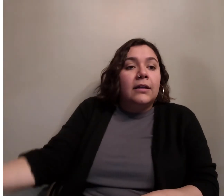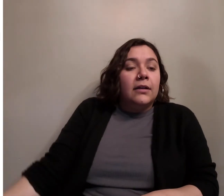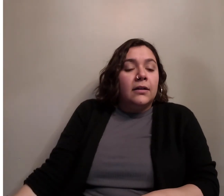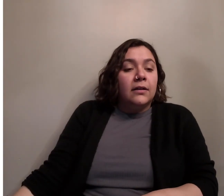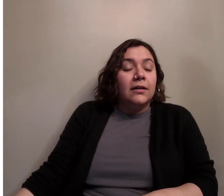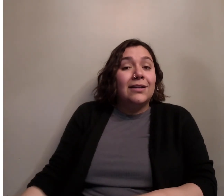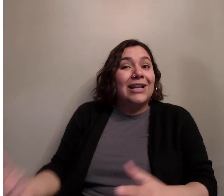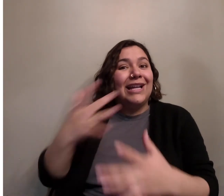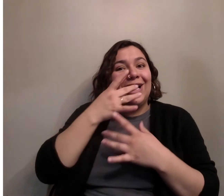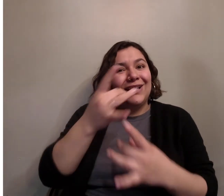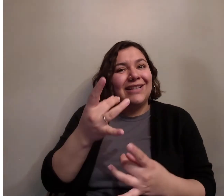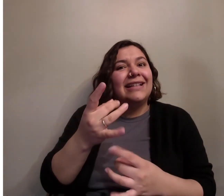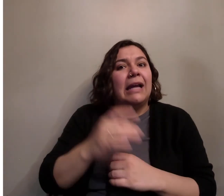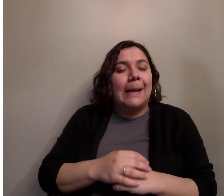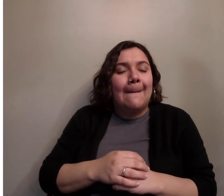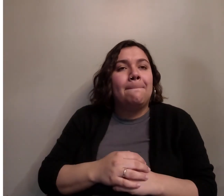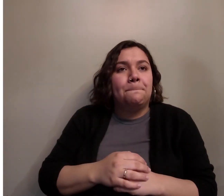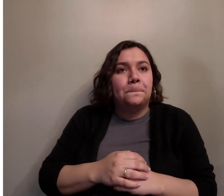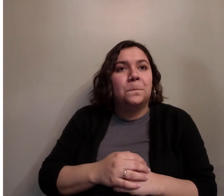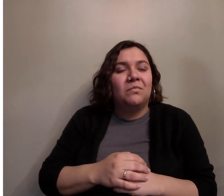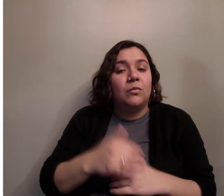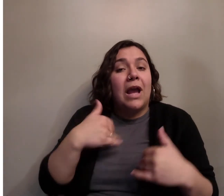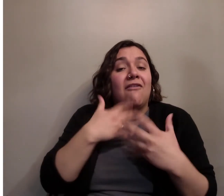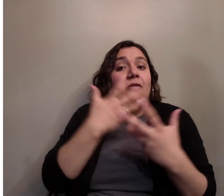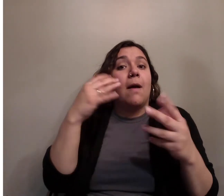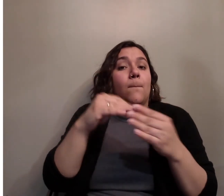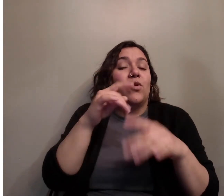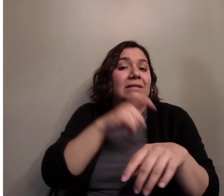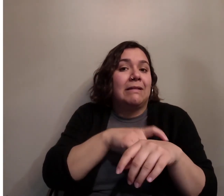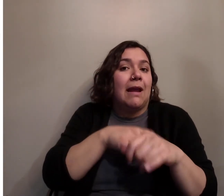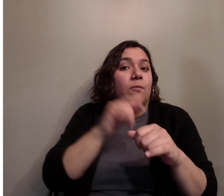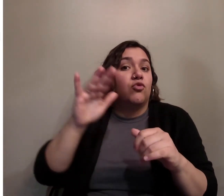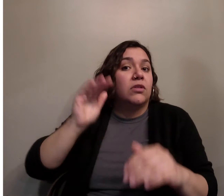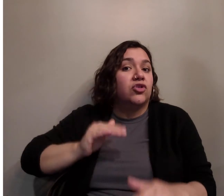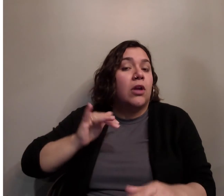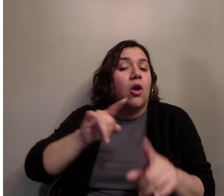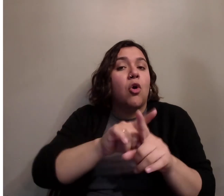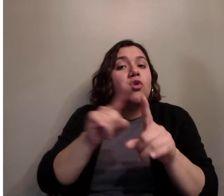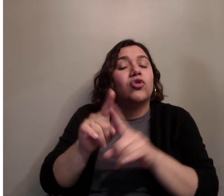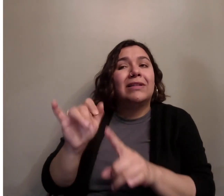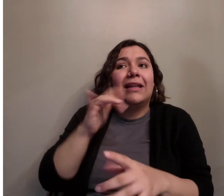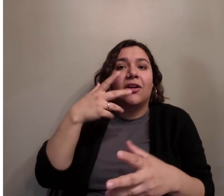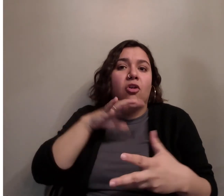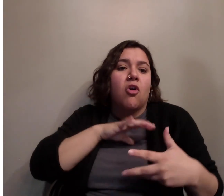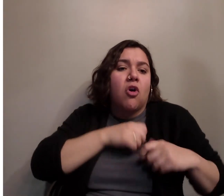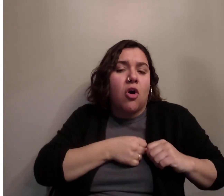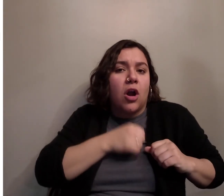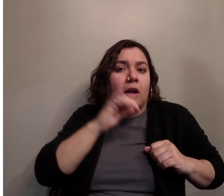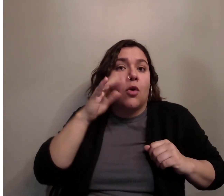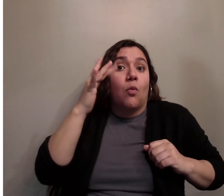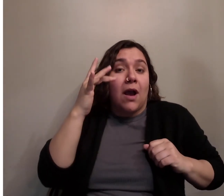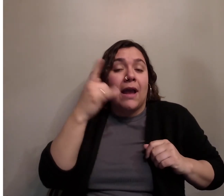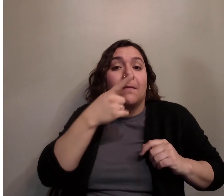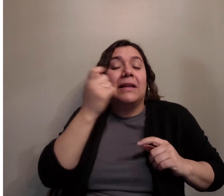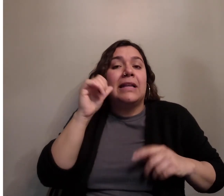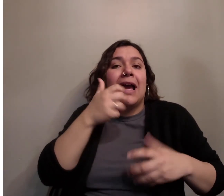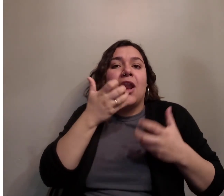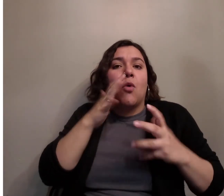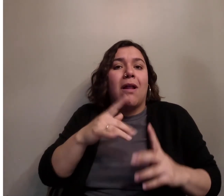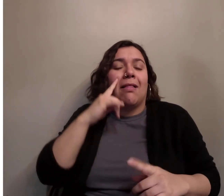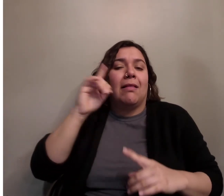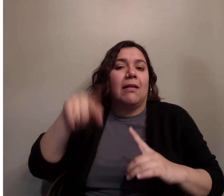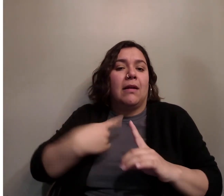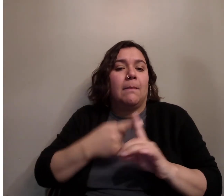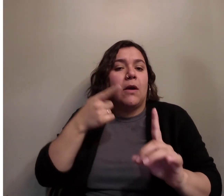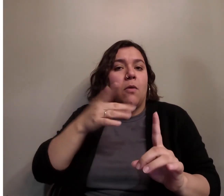Being a dad is, it's interesting. I have to, you do have a lot more time with your kid, but it's also kind of heartbreaking